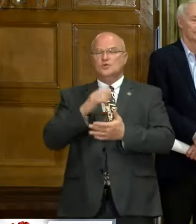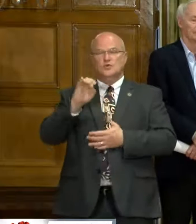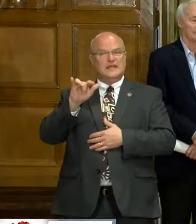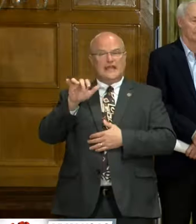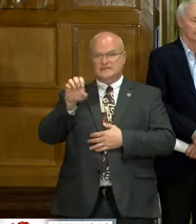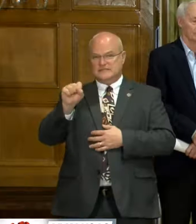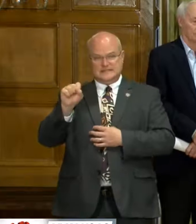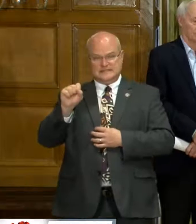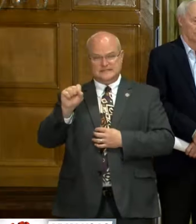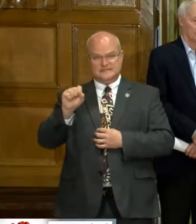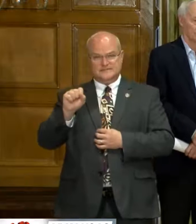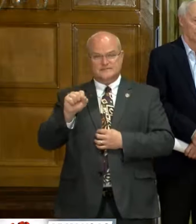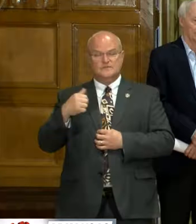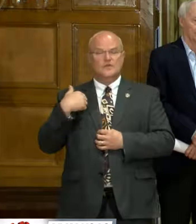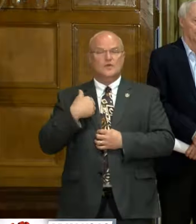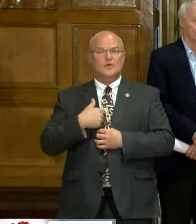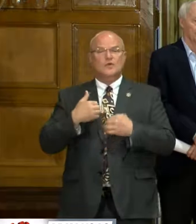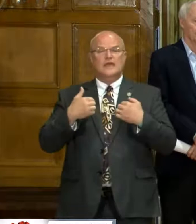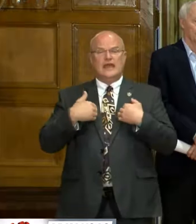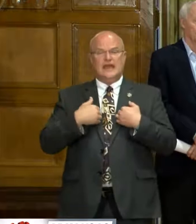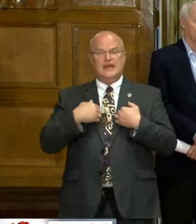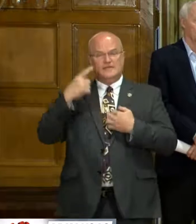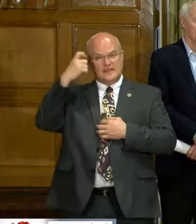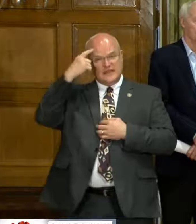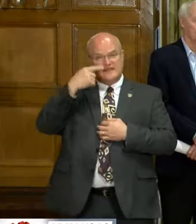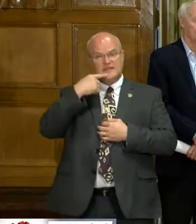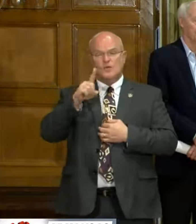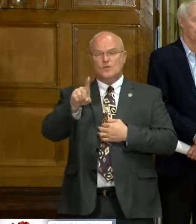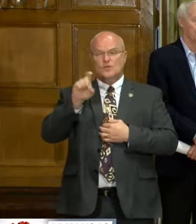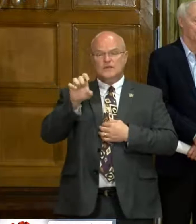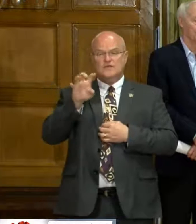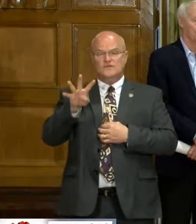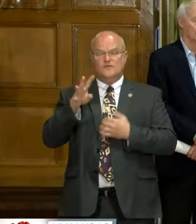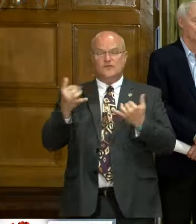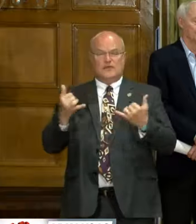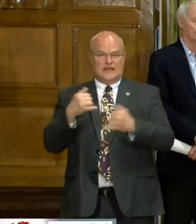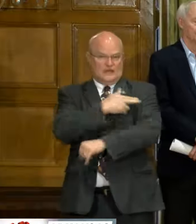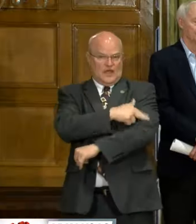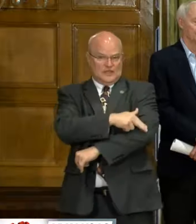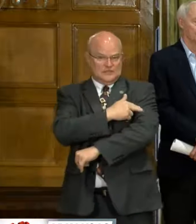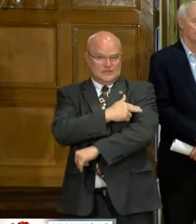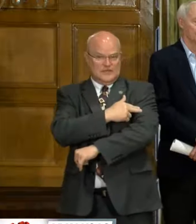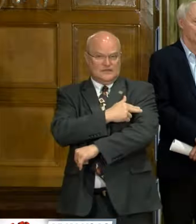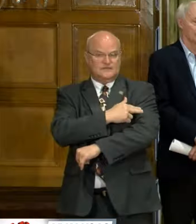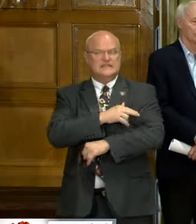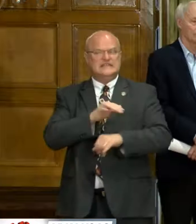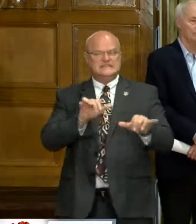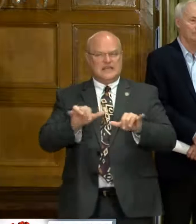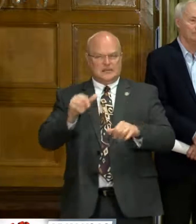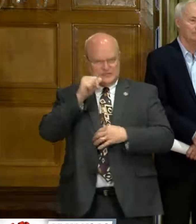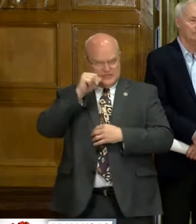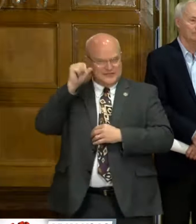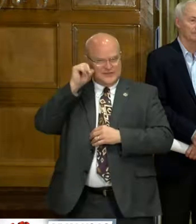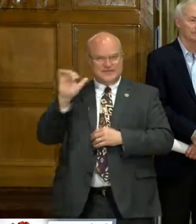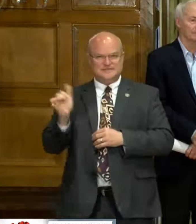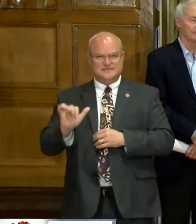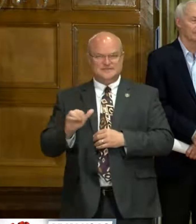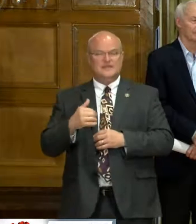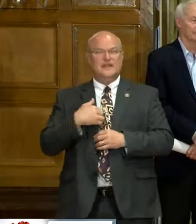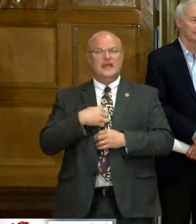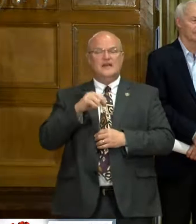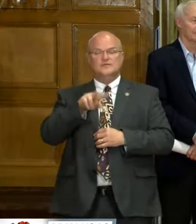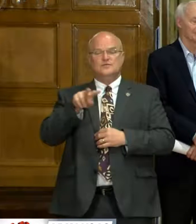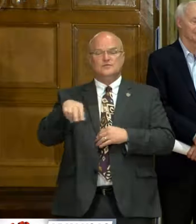today. We have, as the Governor mentioned, 104 currently hospitalized, which is the same as yesterday. We